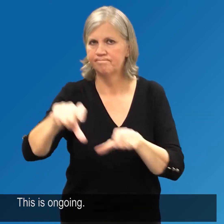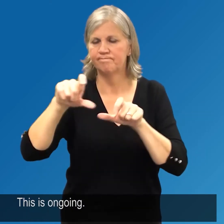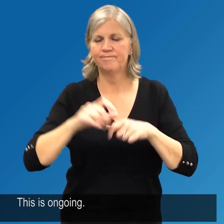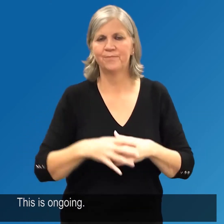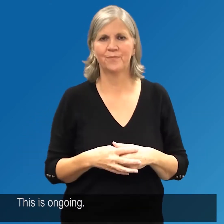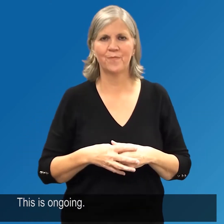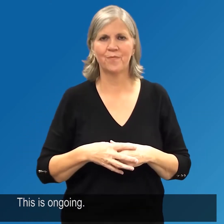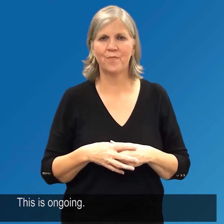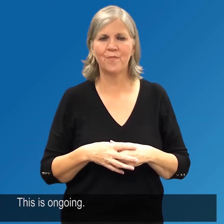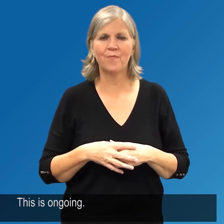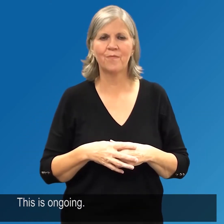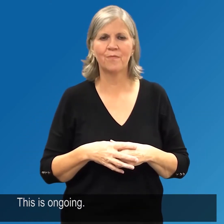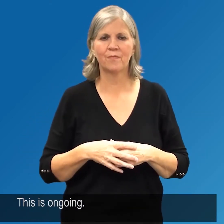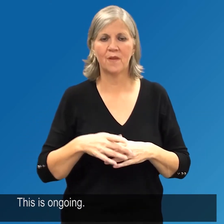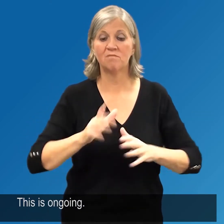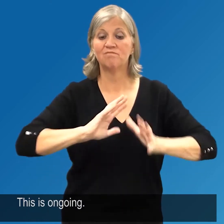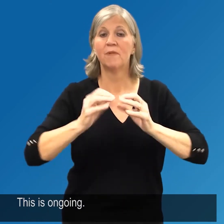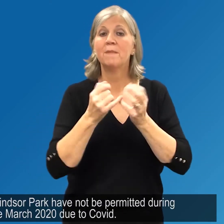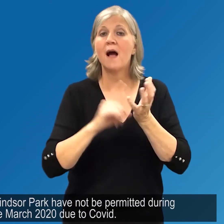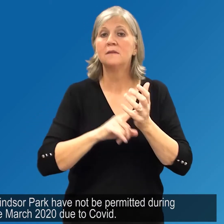This is ongoing.